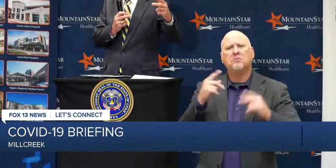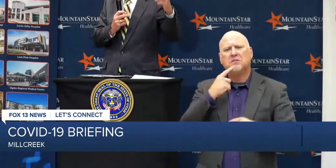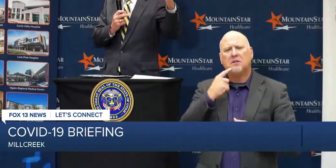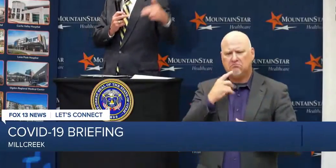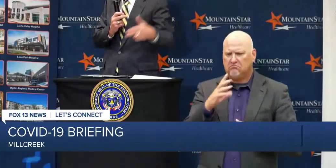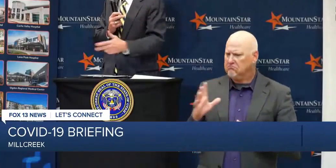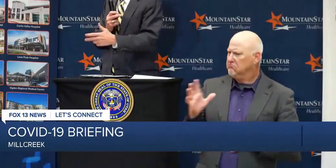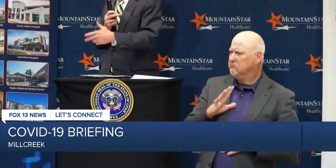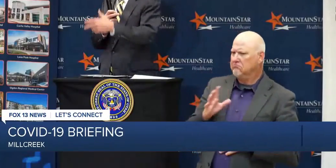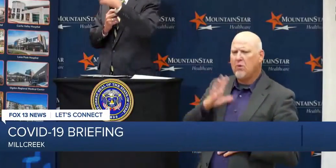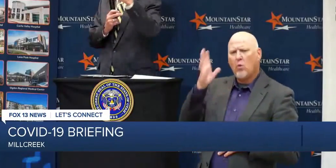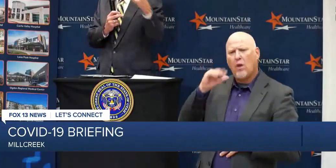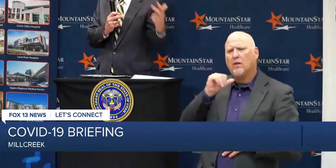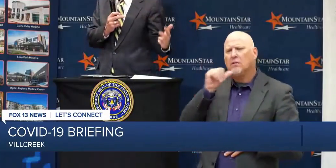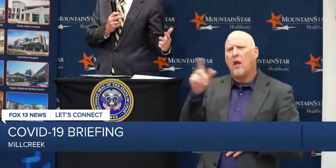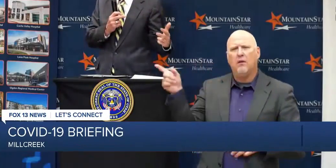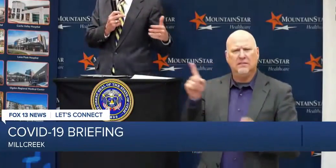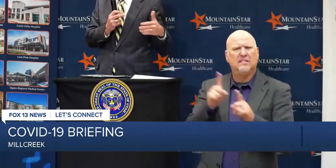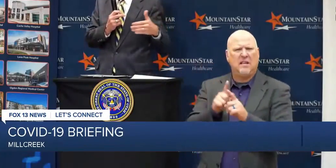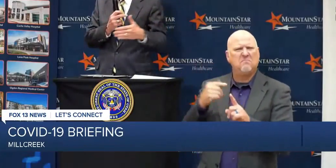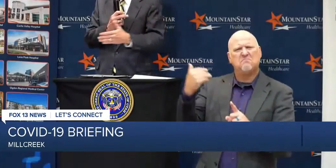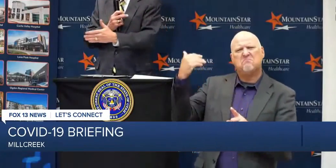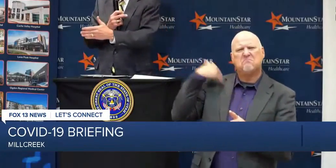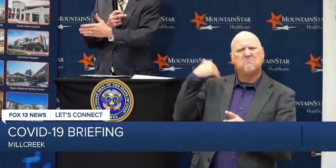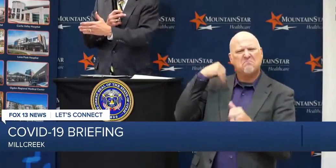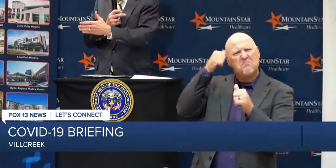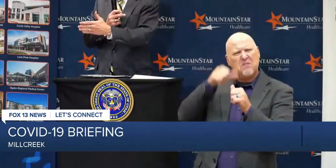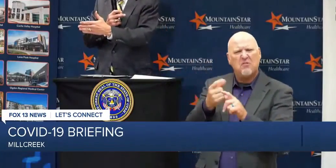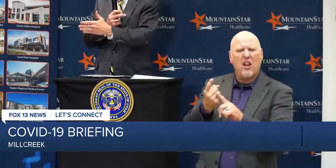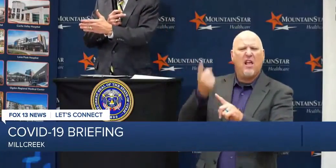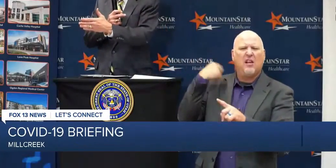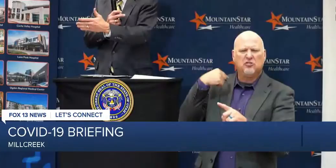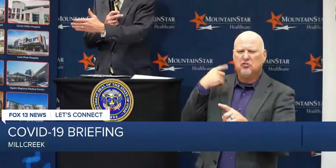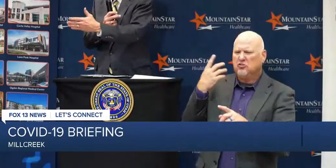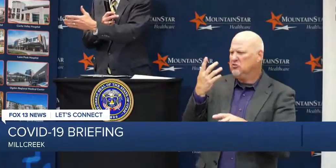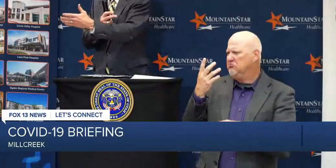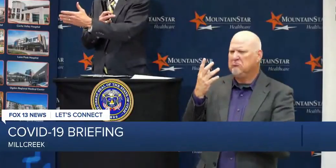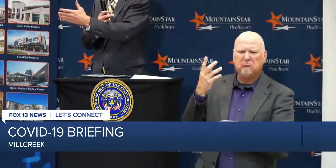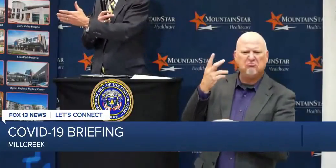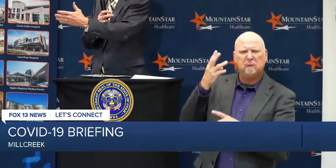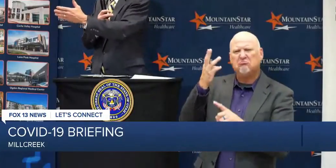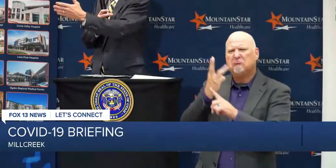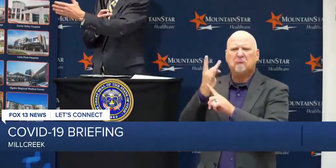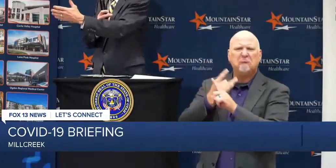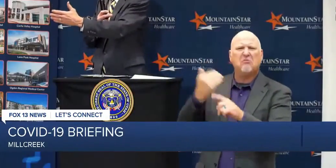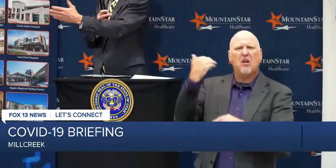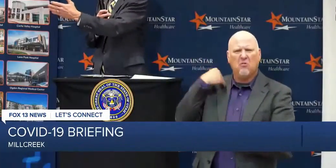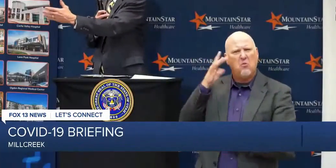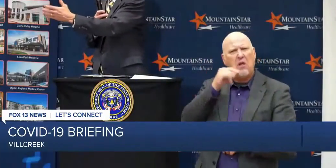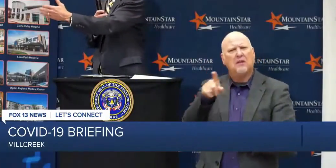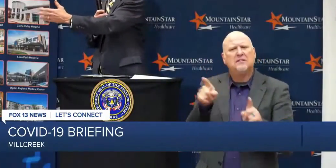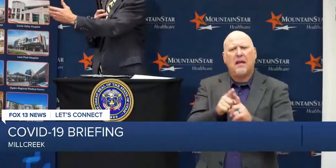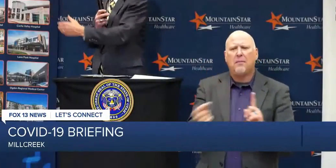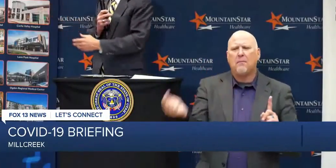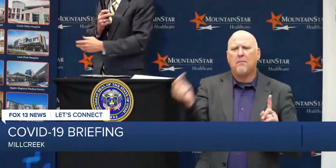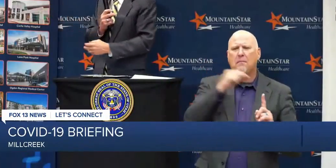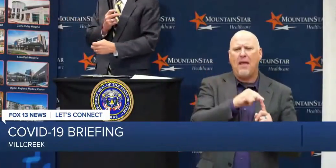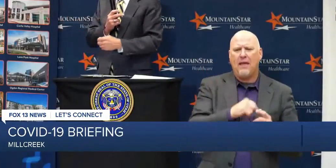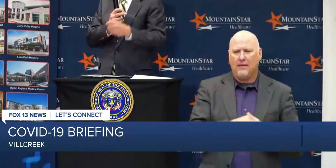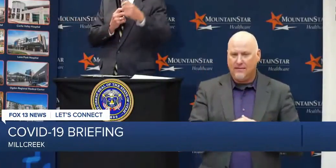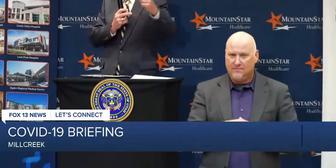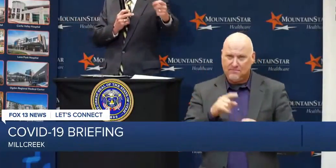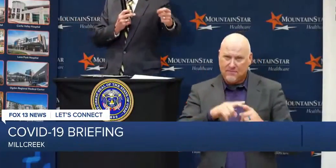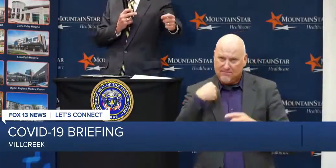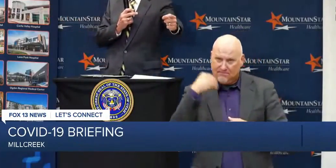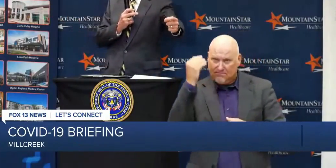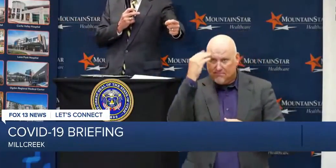12-hour shifts through the night, through the day, and often in crises, they stay an hour, 2, 3, 4